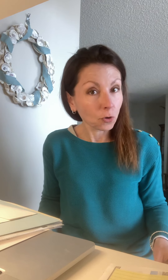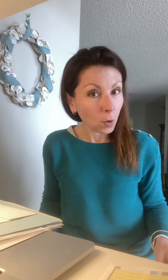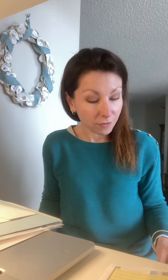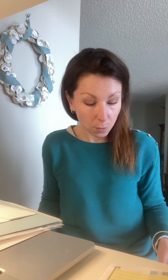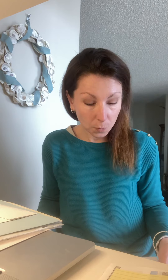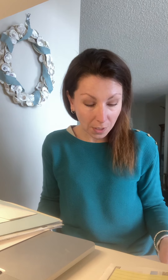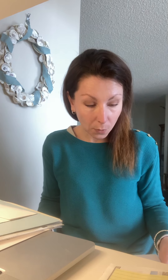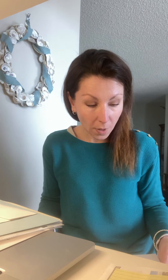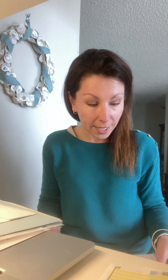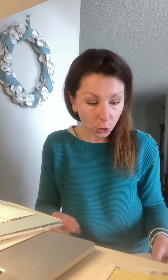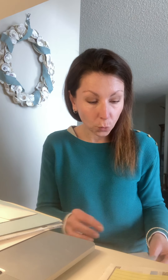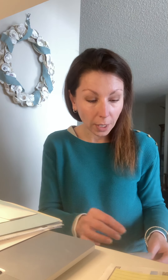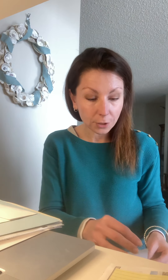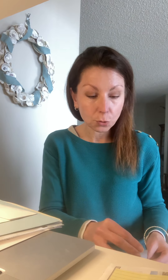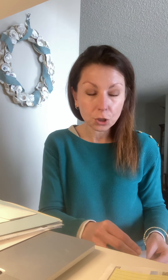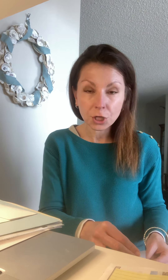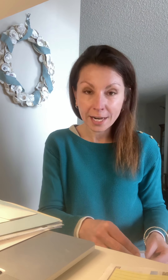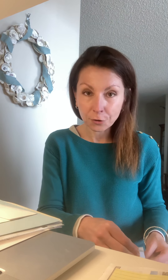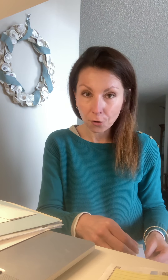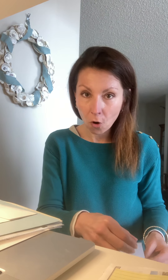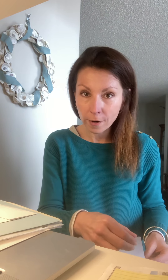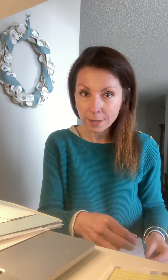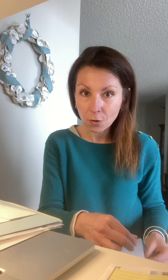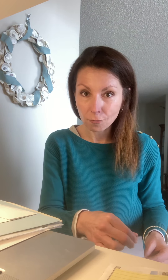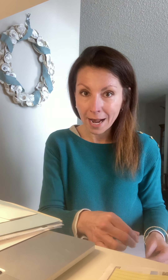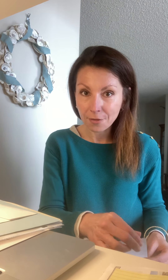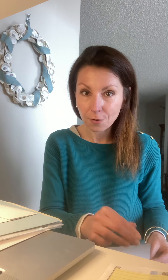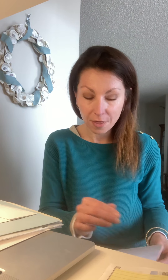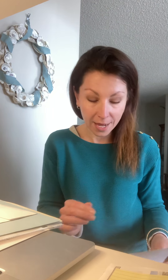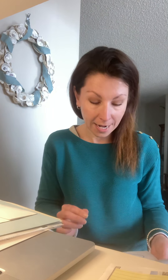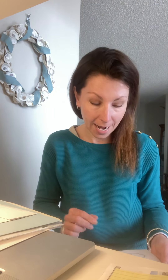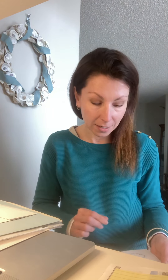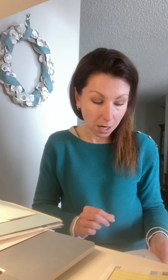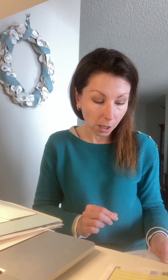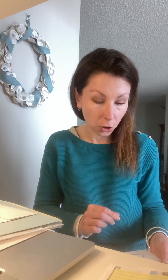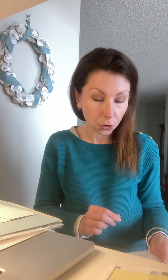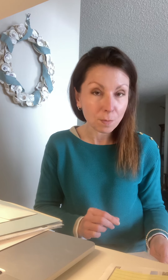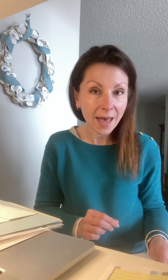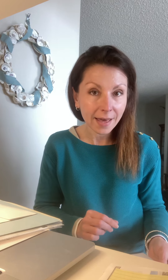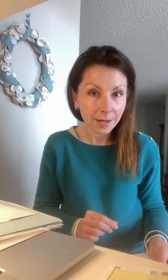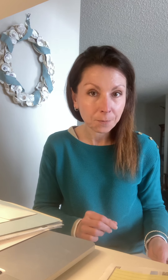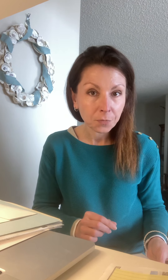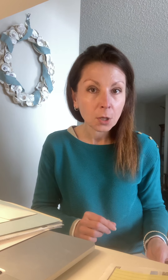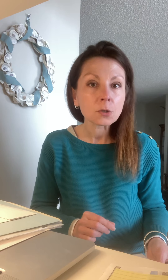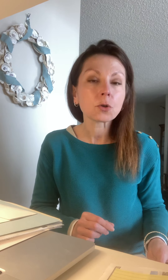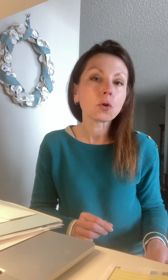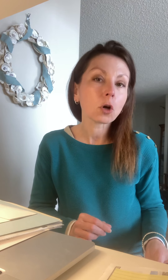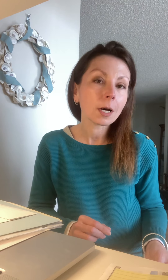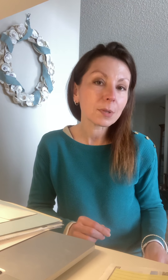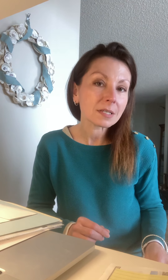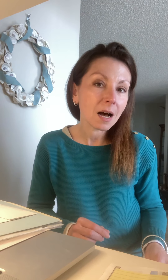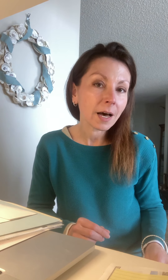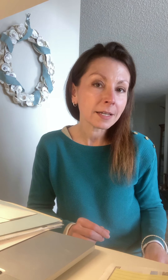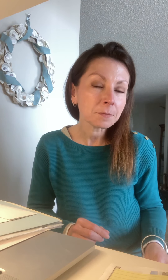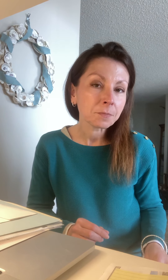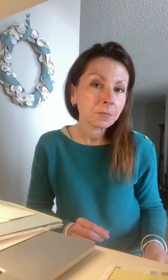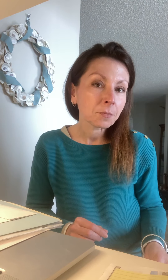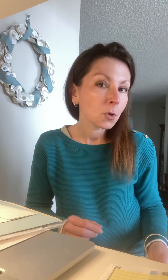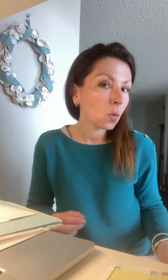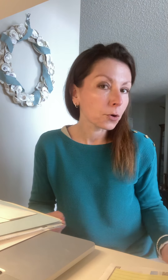of those people and you would like to shade your art rather than add color, you may. So you'll look up a sign or you'll